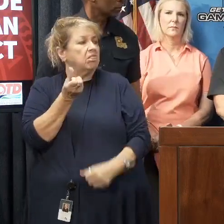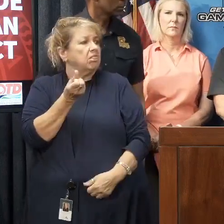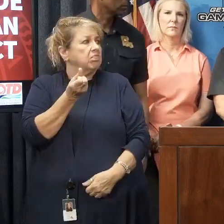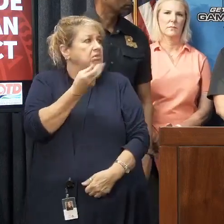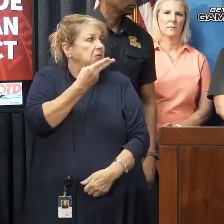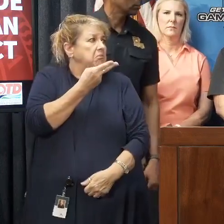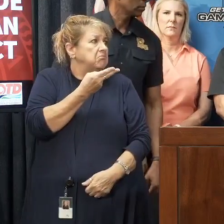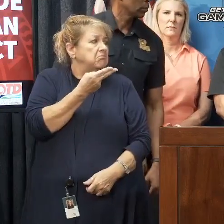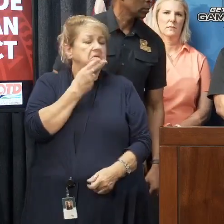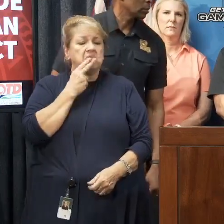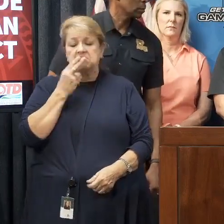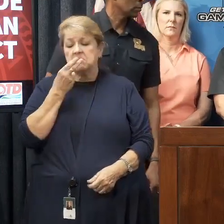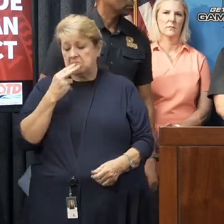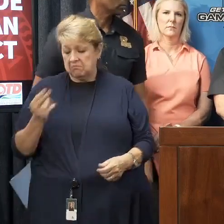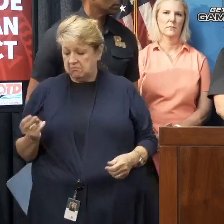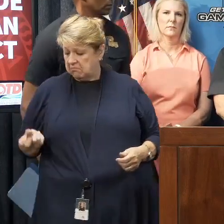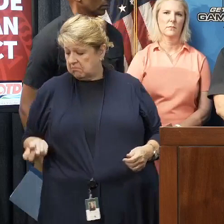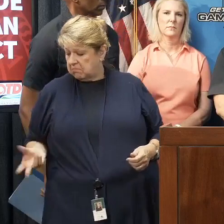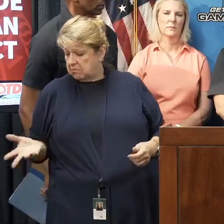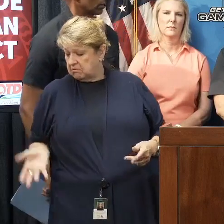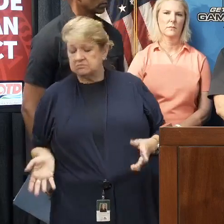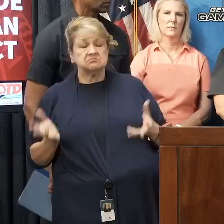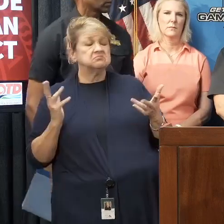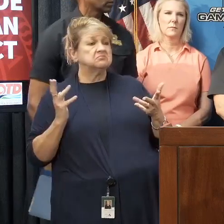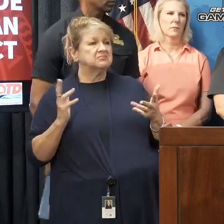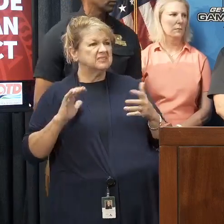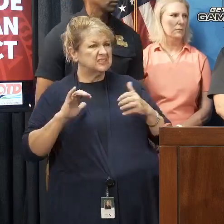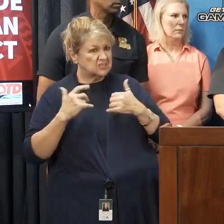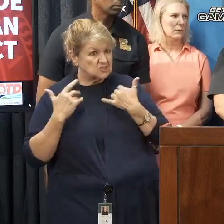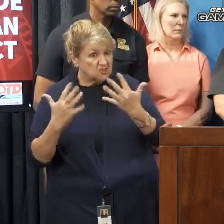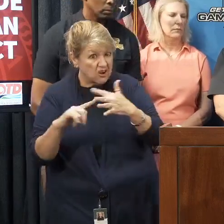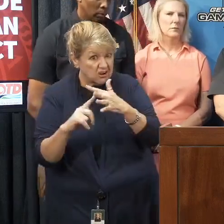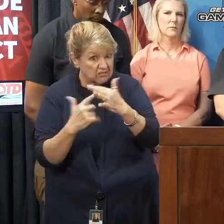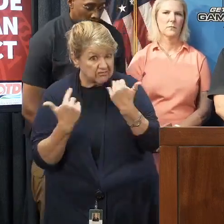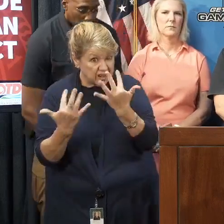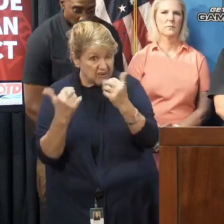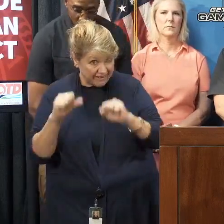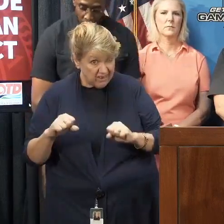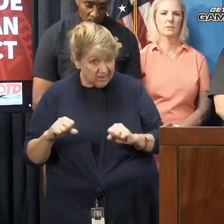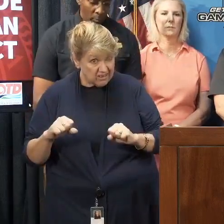cigarette on the ground and that can quickly ignite a flame, you're saying?